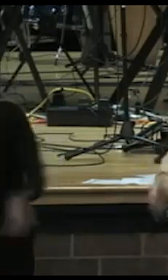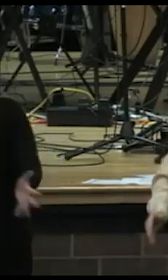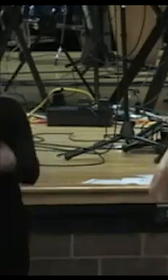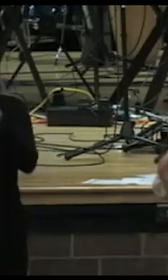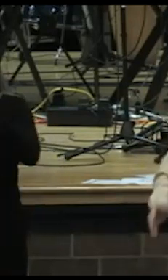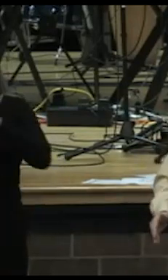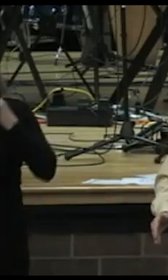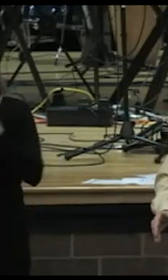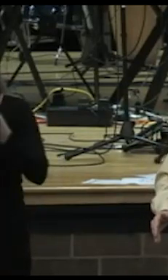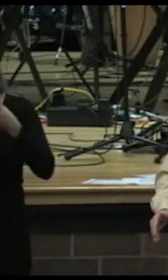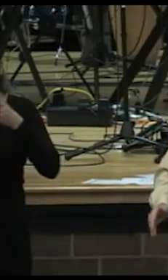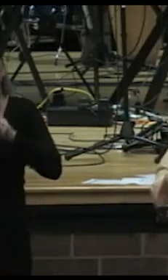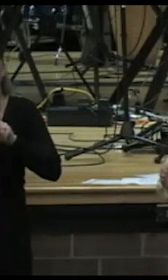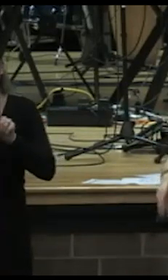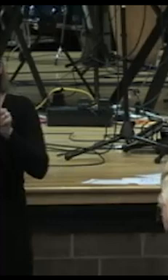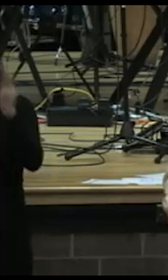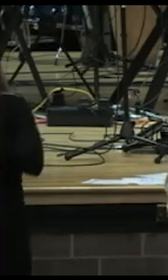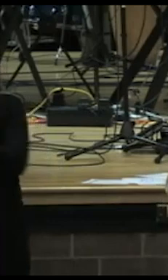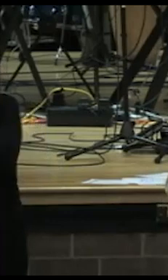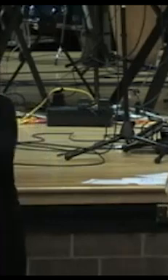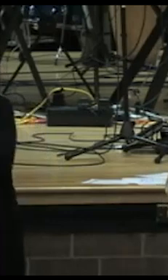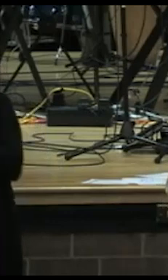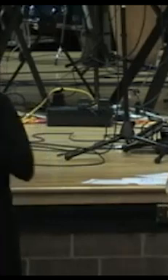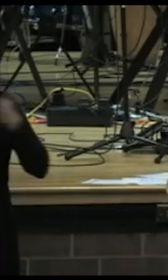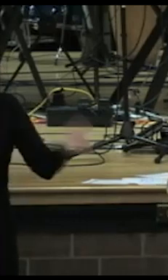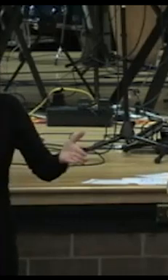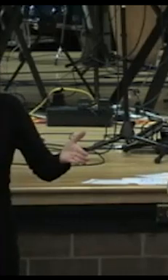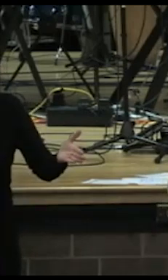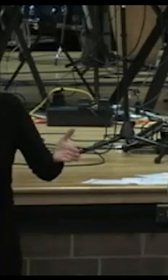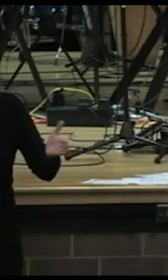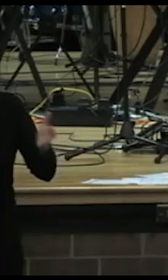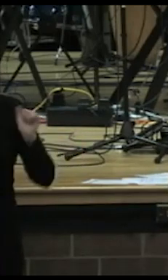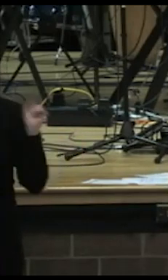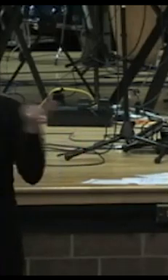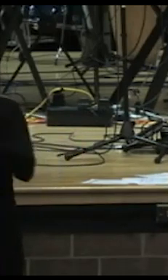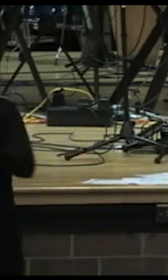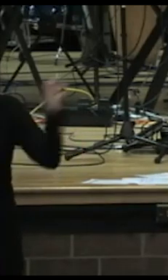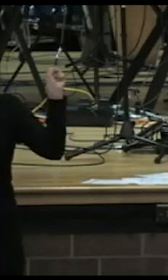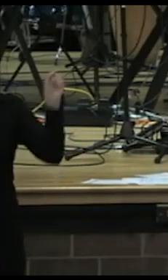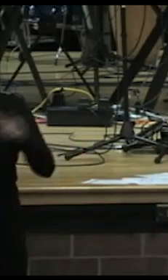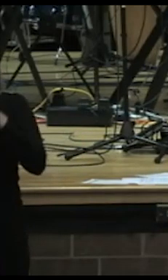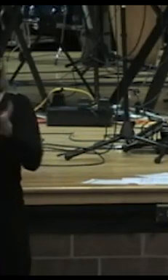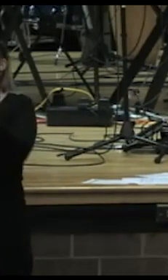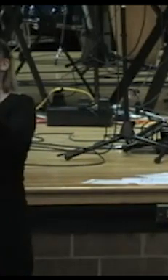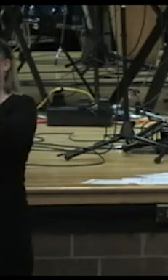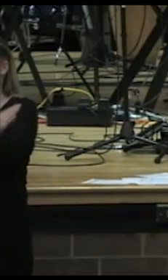family, friends, co-workers, and neighbors come to Christ, Lord.